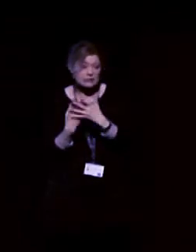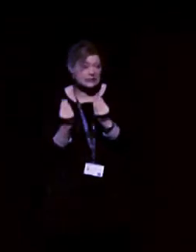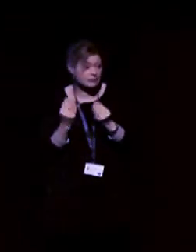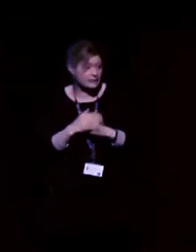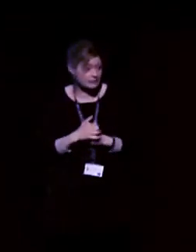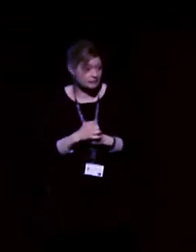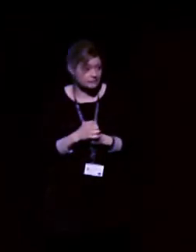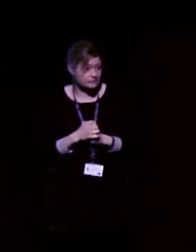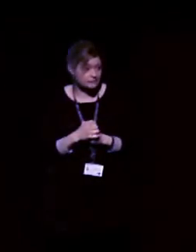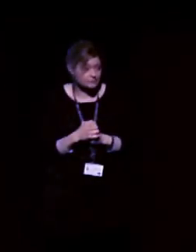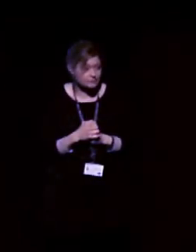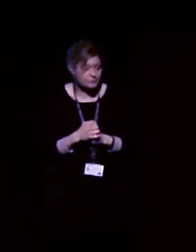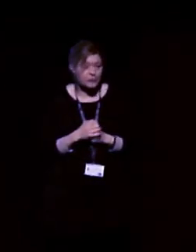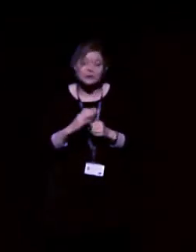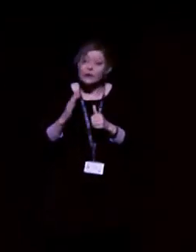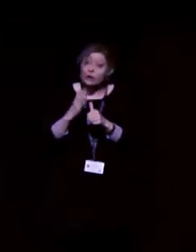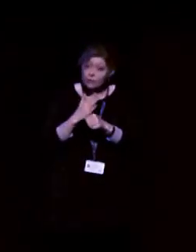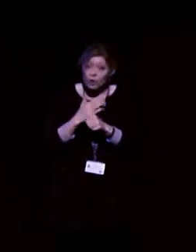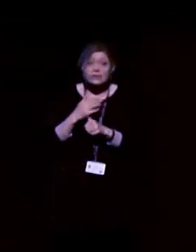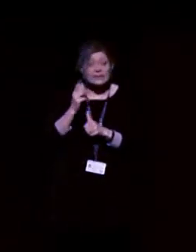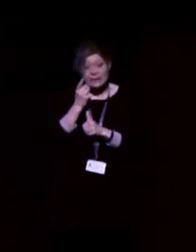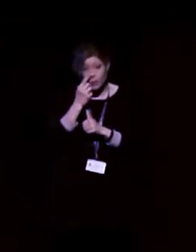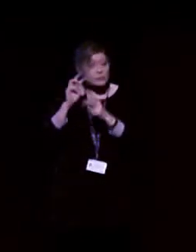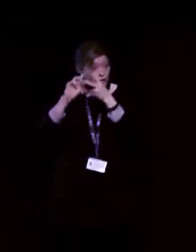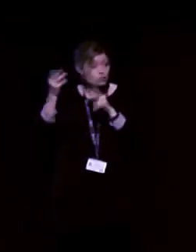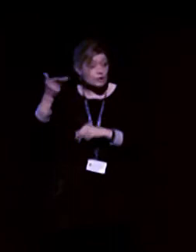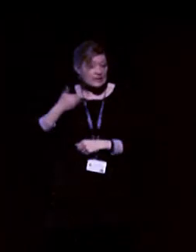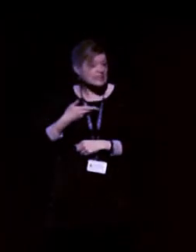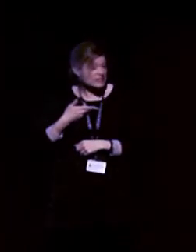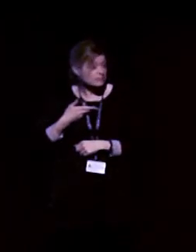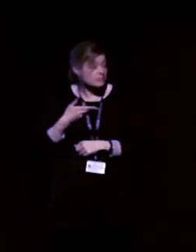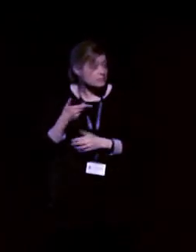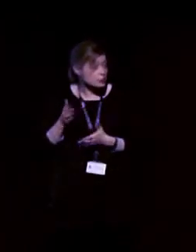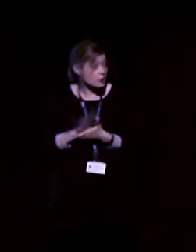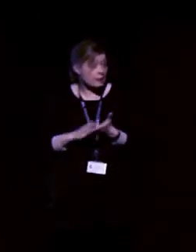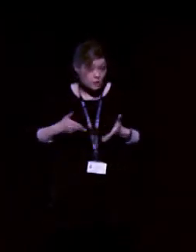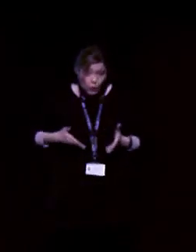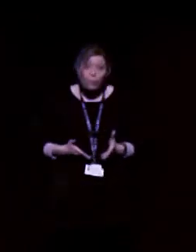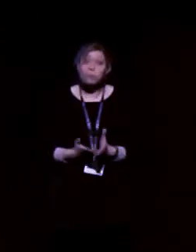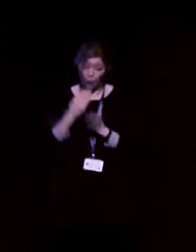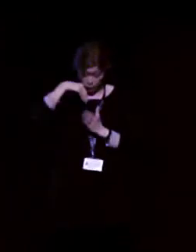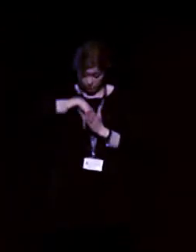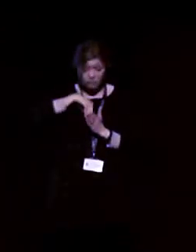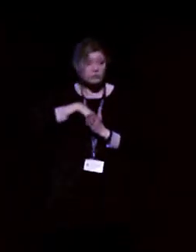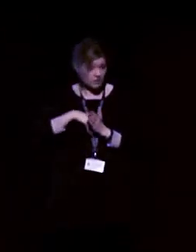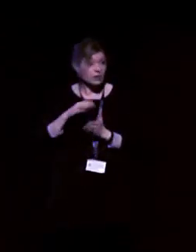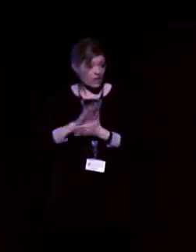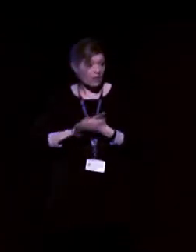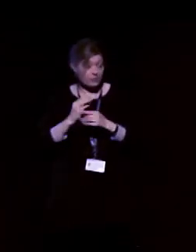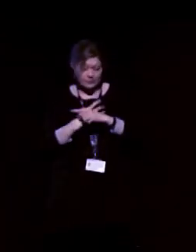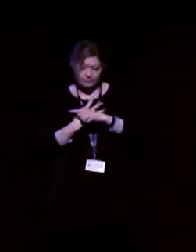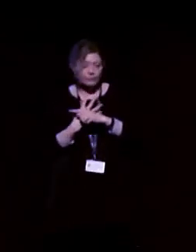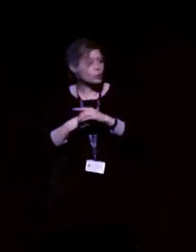So, first of all, you can have a genetic cochleopathy, that is, you're born with a genetic condition that means that the hair cells aren't